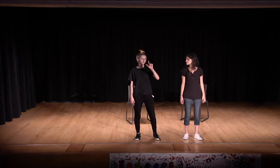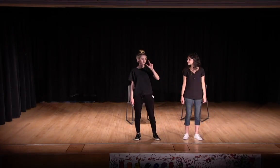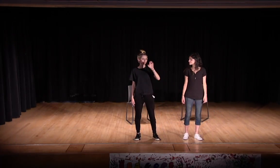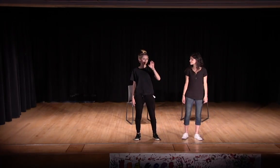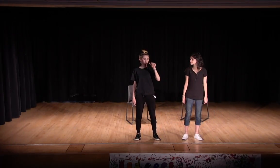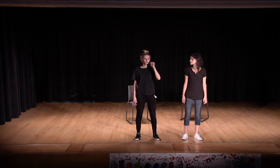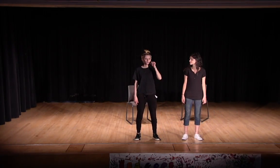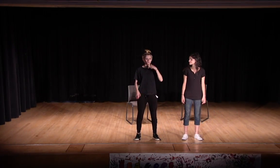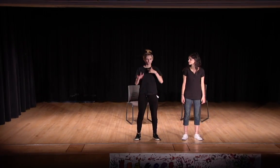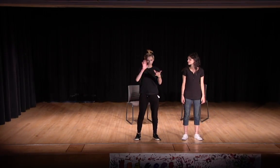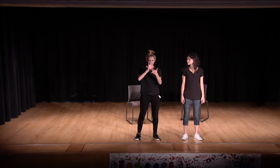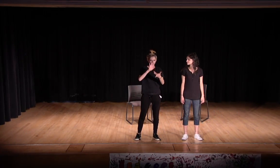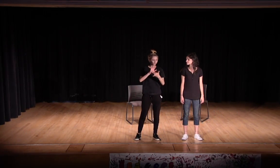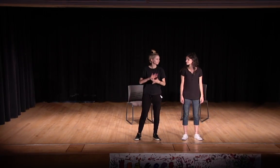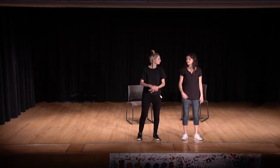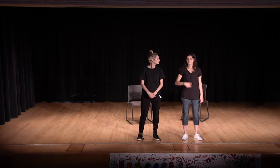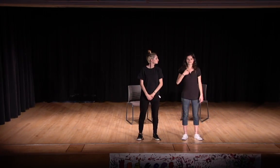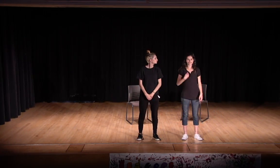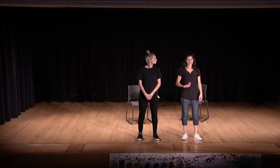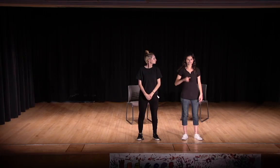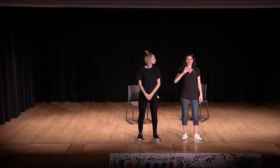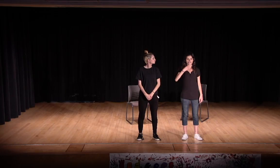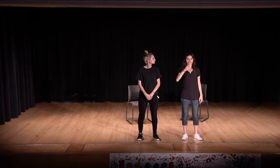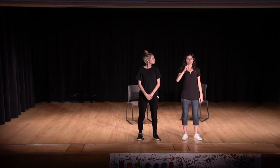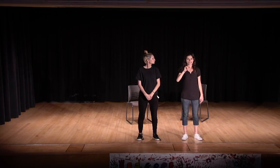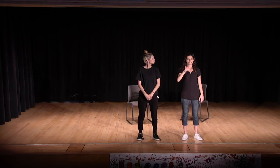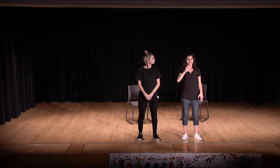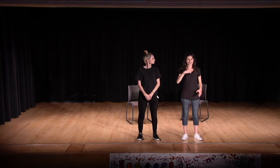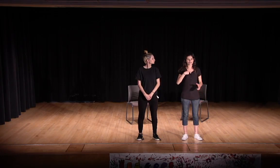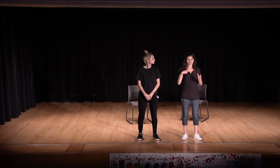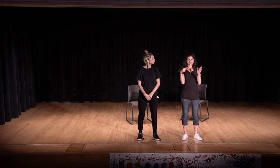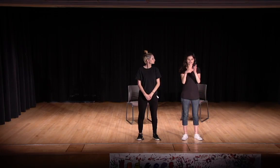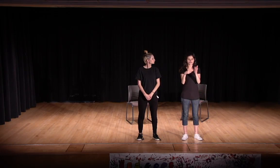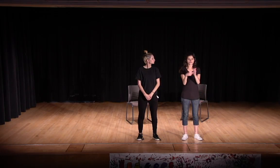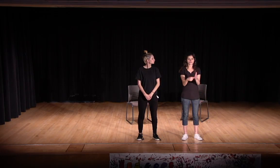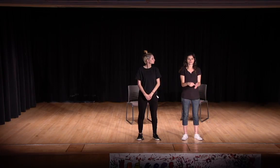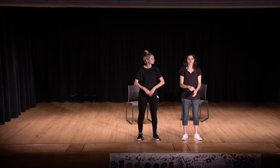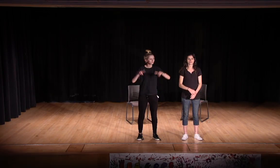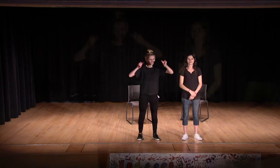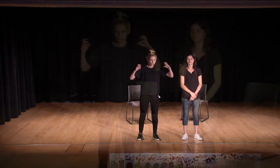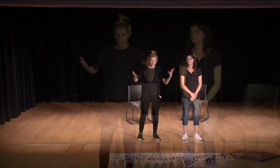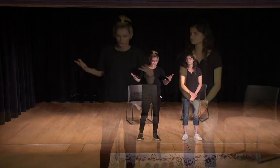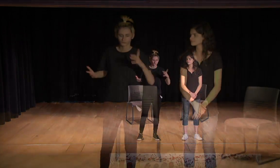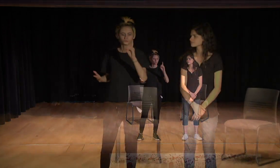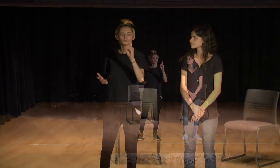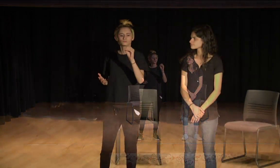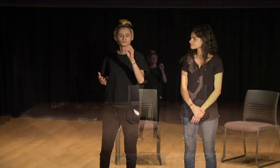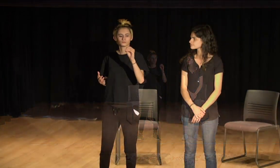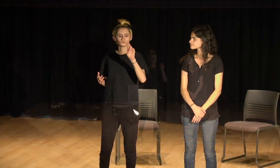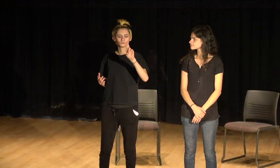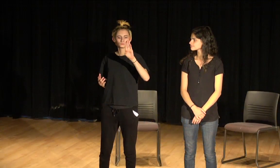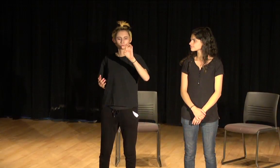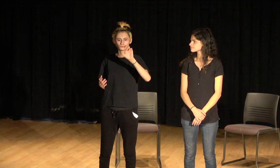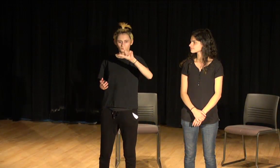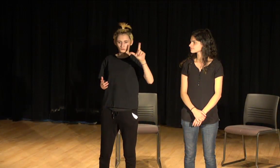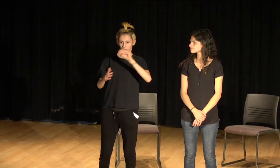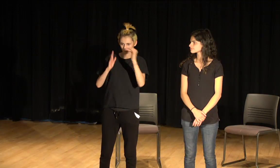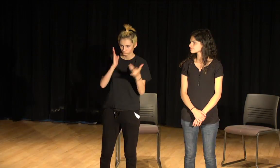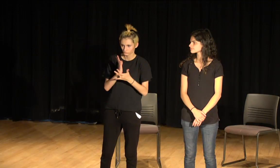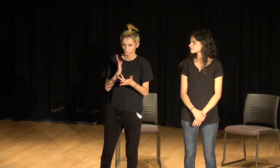Hello, I'm Allie, and I'm a sophomore. I'm Chantel, and I'm a junior. And we will be performing